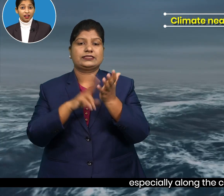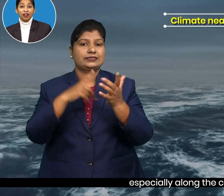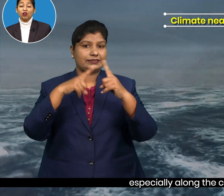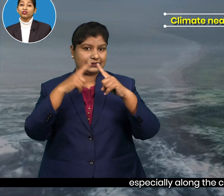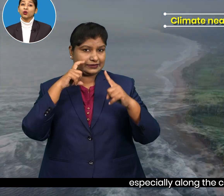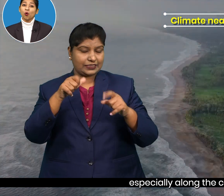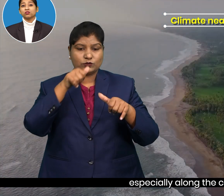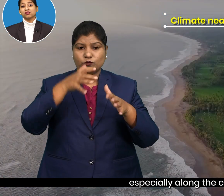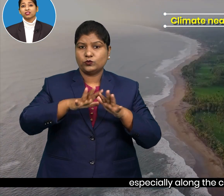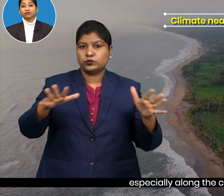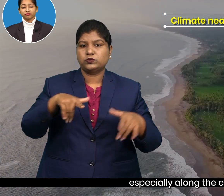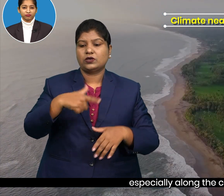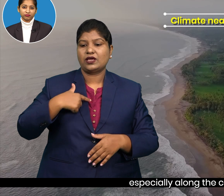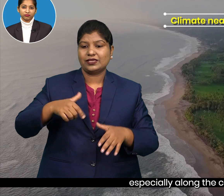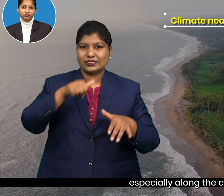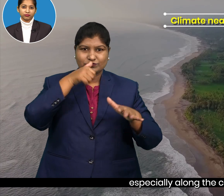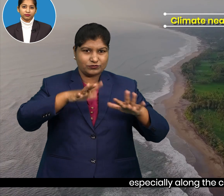especially along the coast.